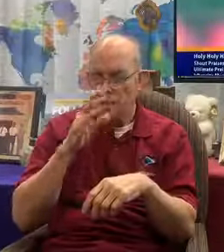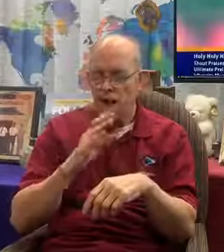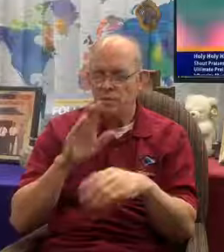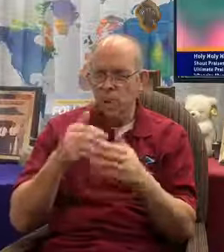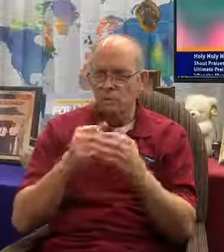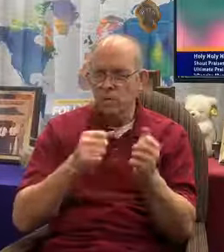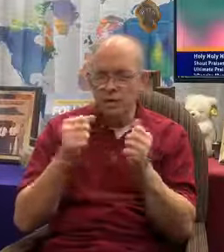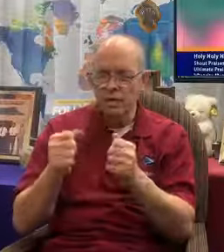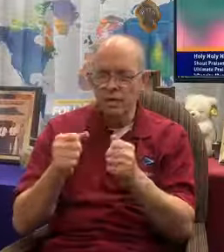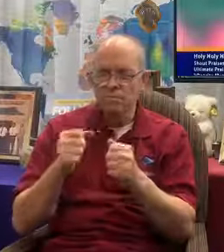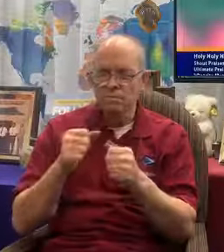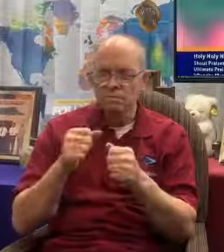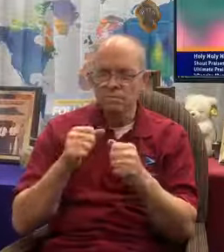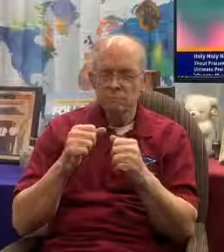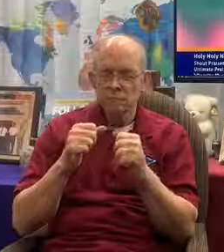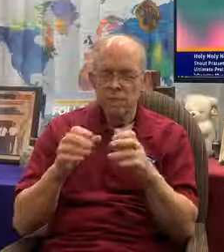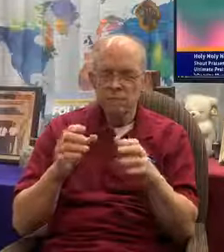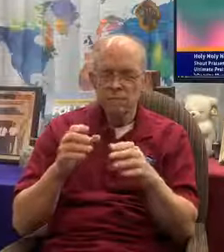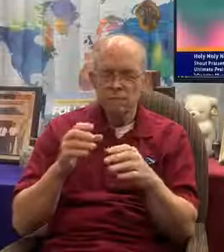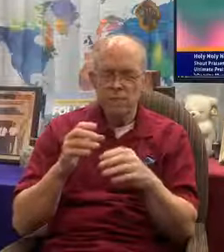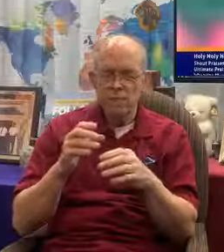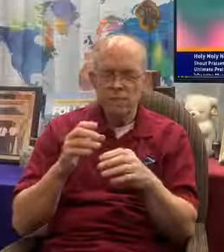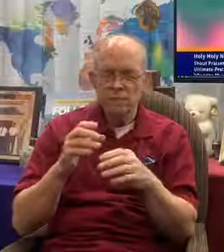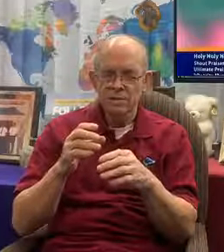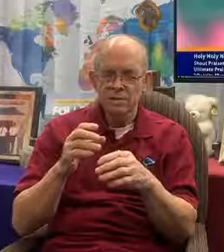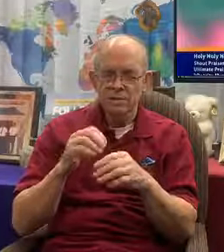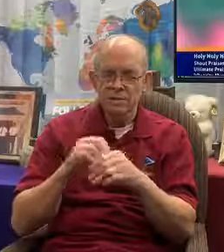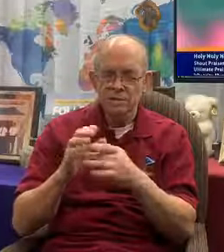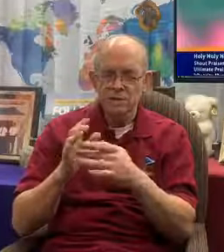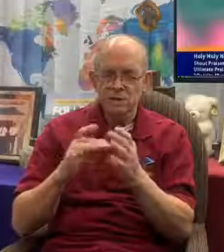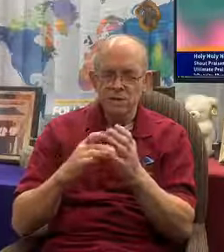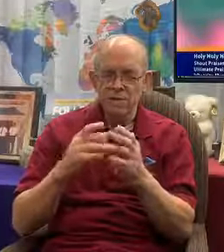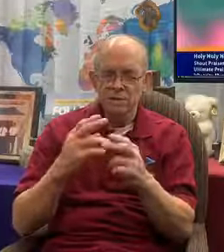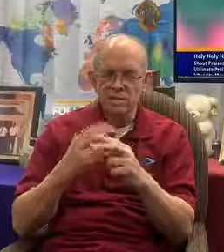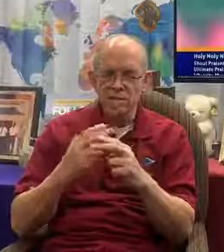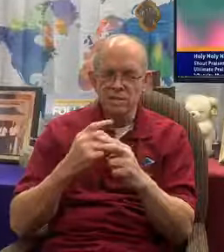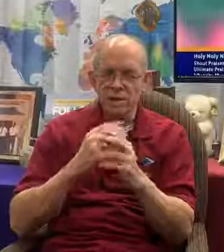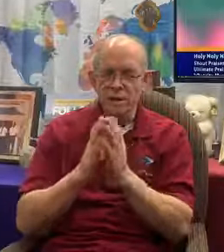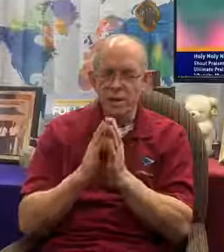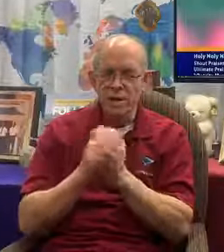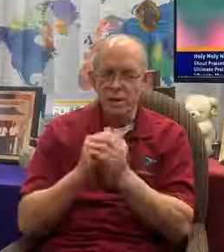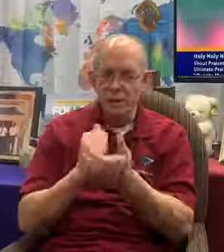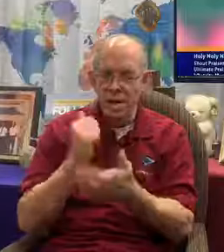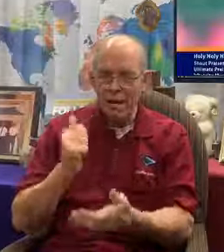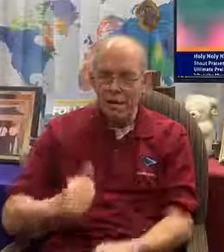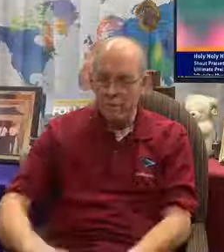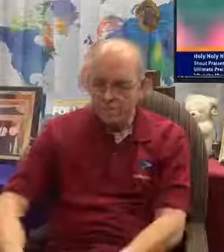God Almighty, this is Jesus' name we pray. Amen.